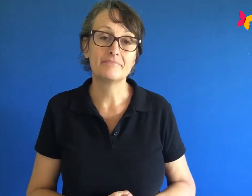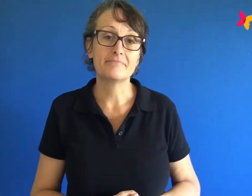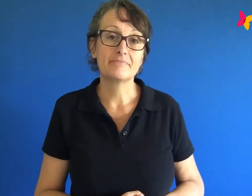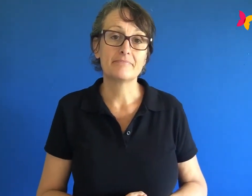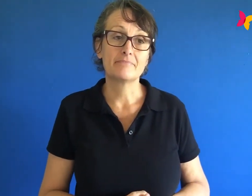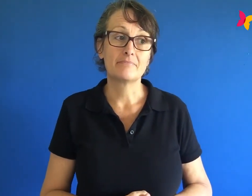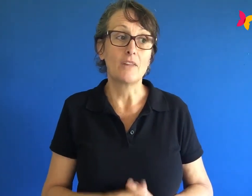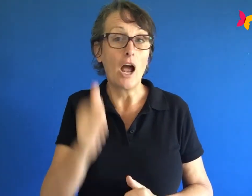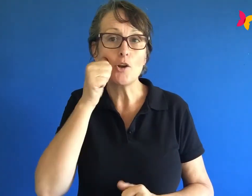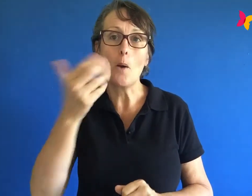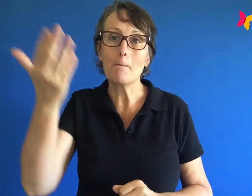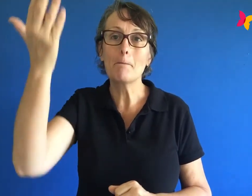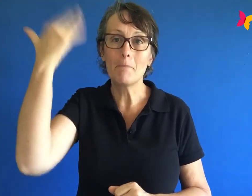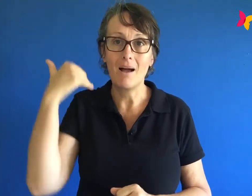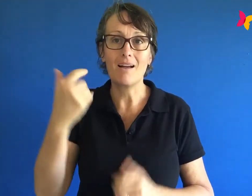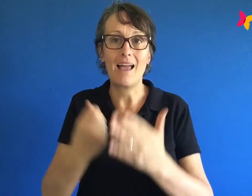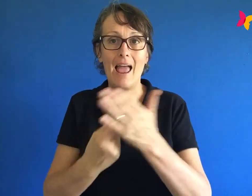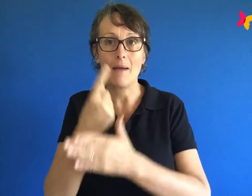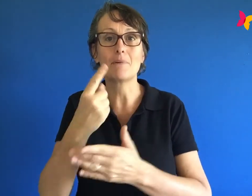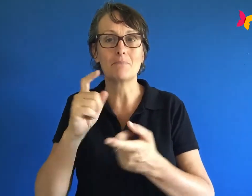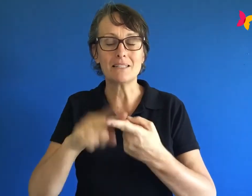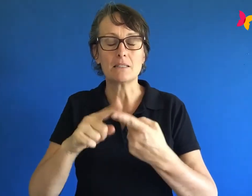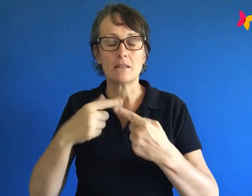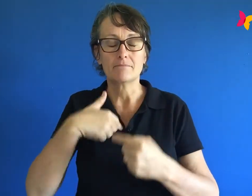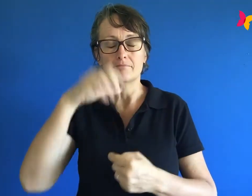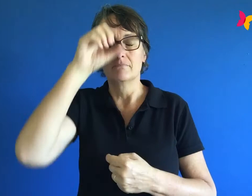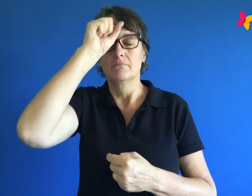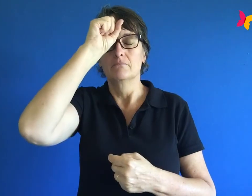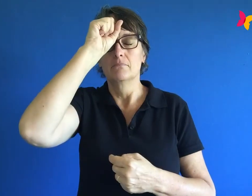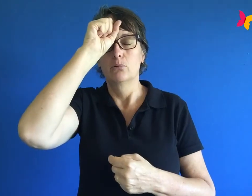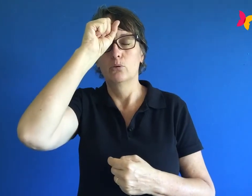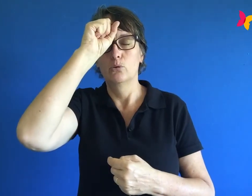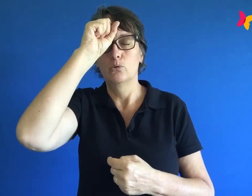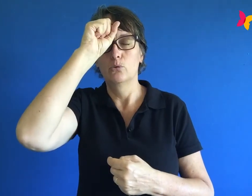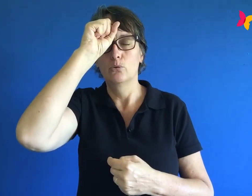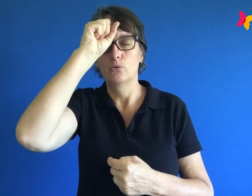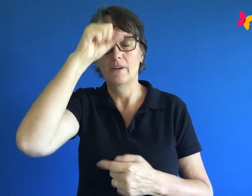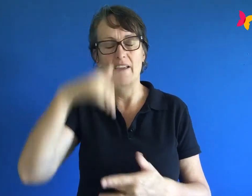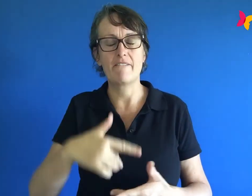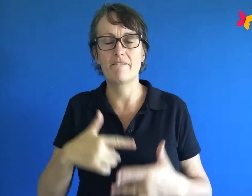past, stay with you as a parent, and it feels like it was something